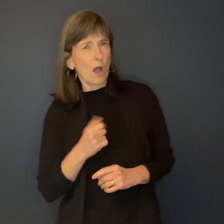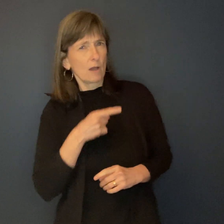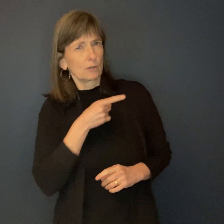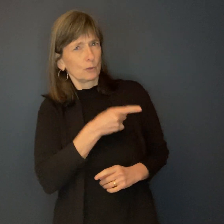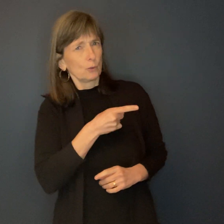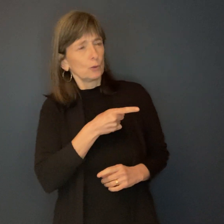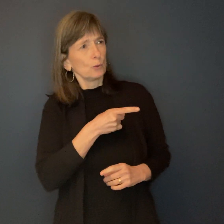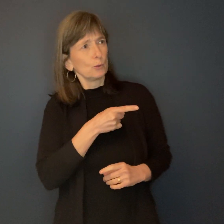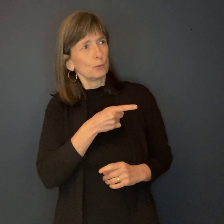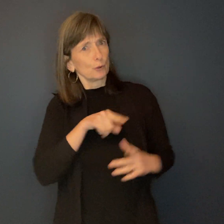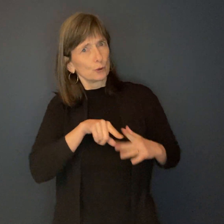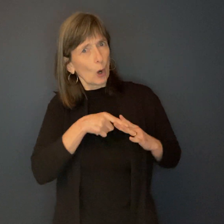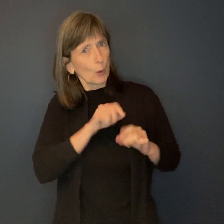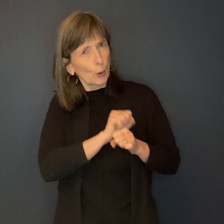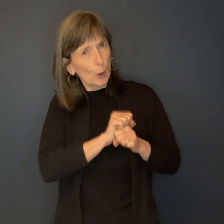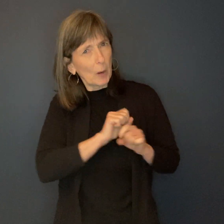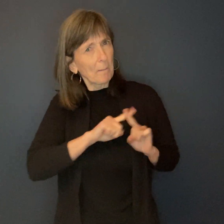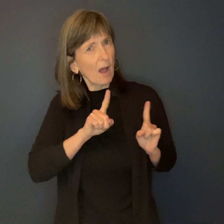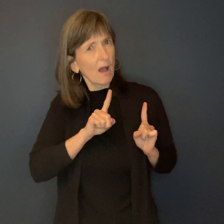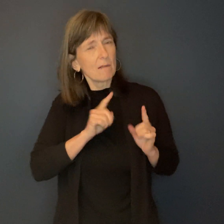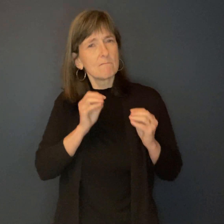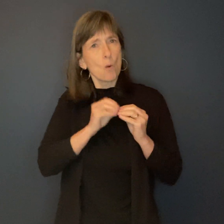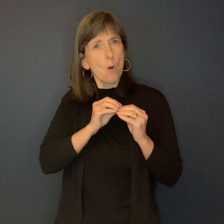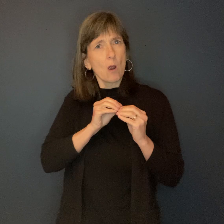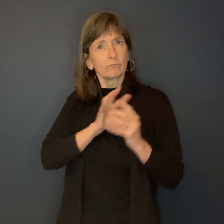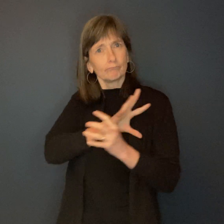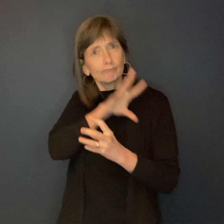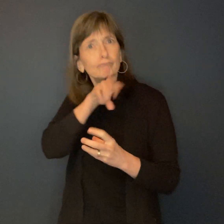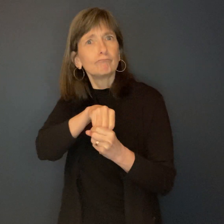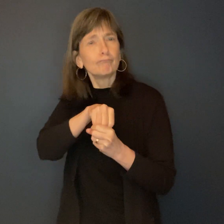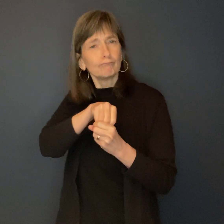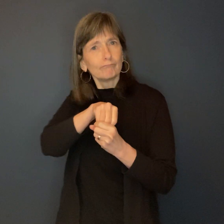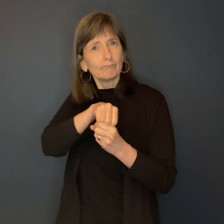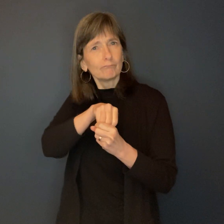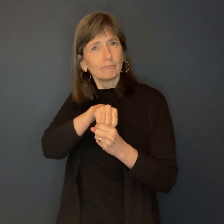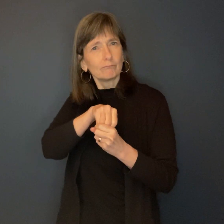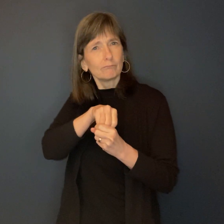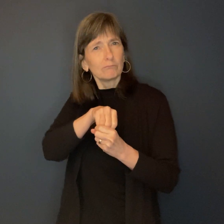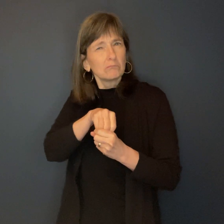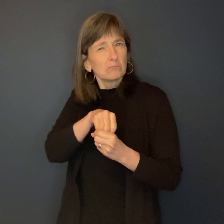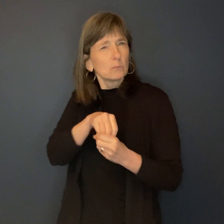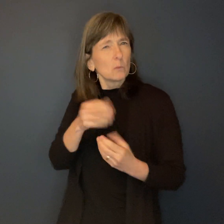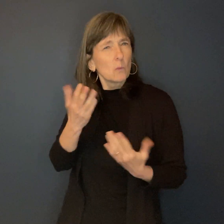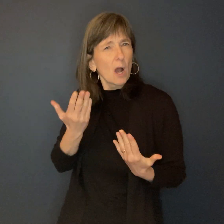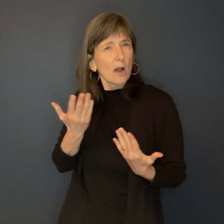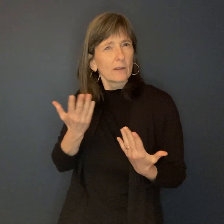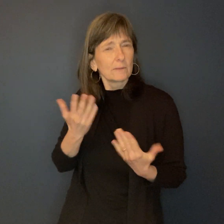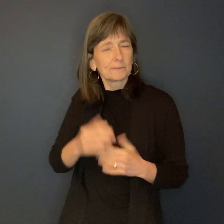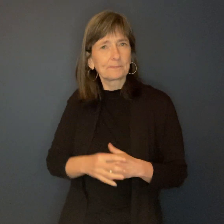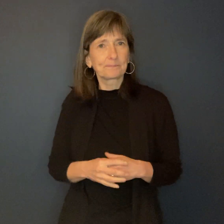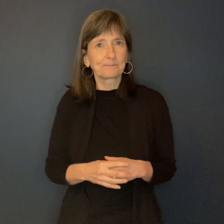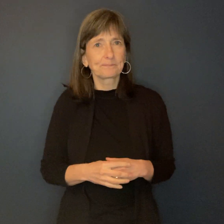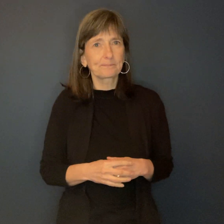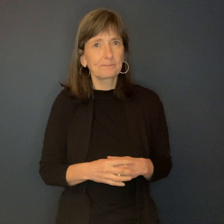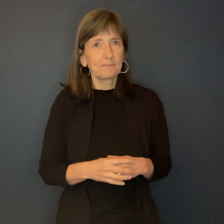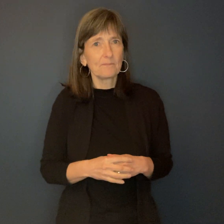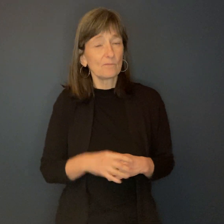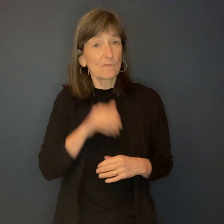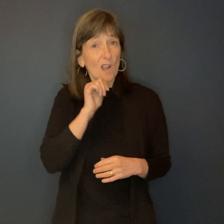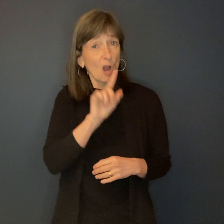you see yourself needing to or being compelled to sort of take that step beyond just direct service delivery